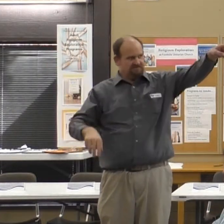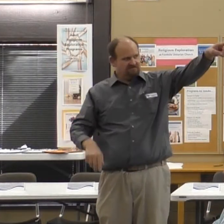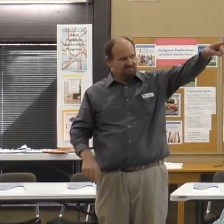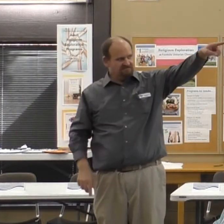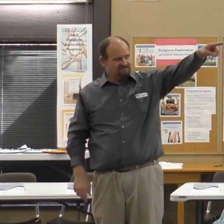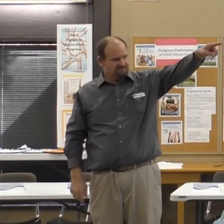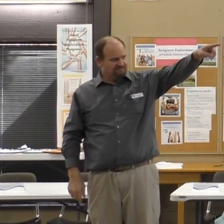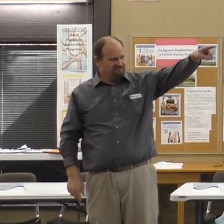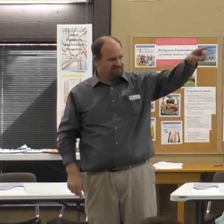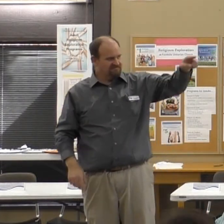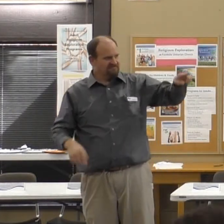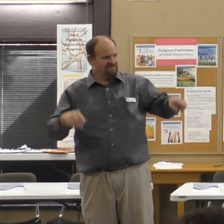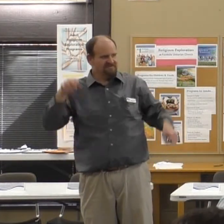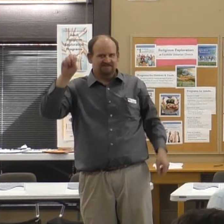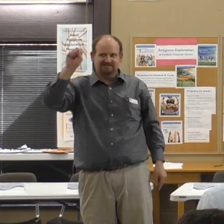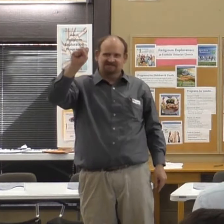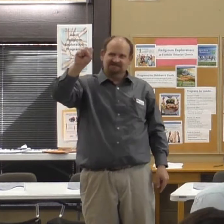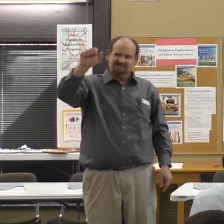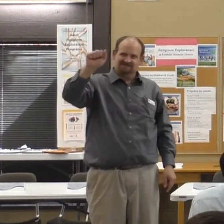Jenny Miller.